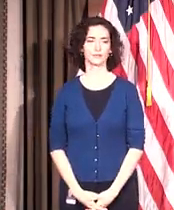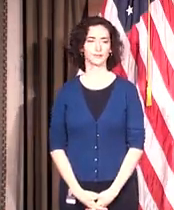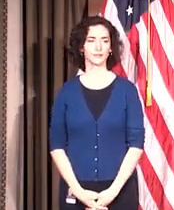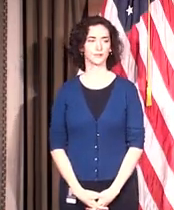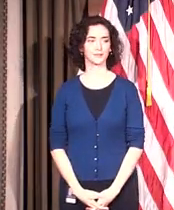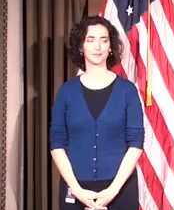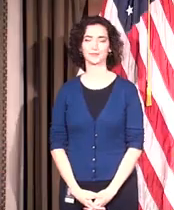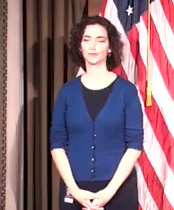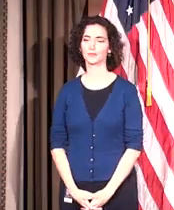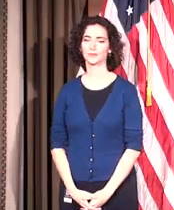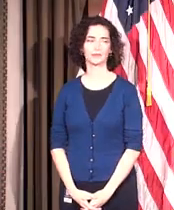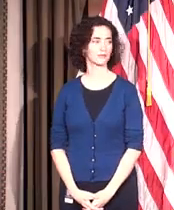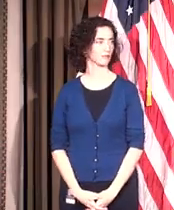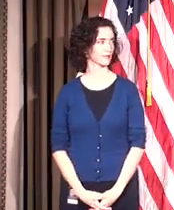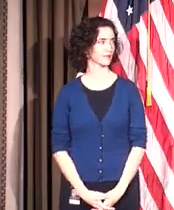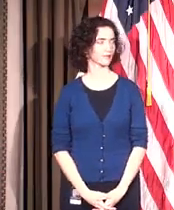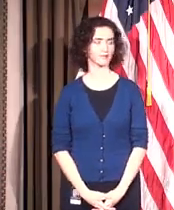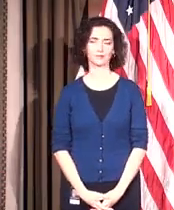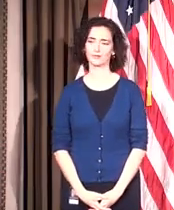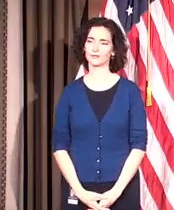Thank you,